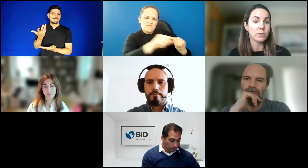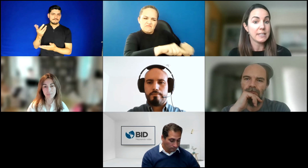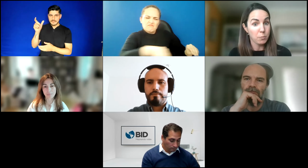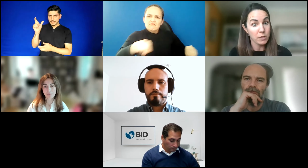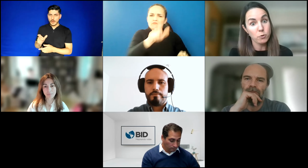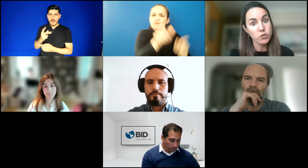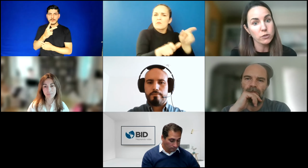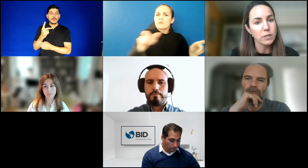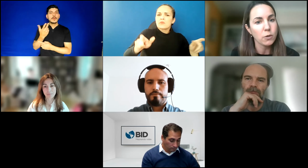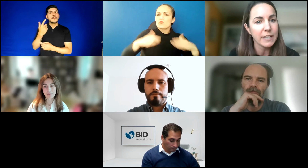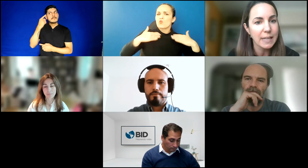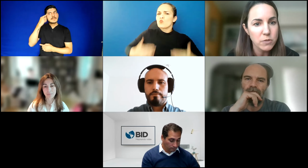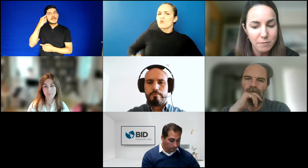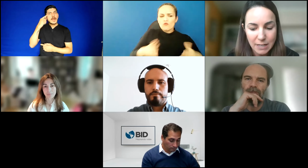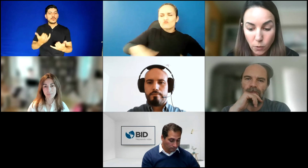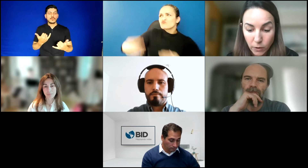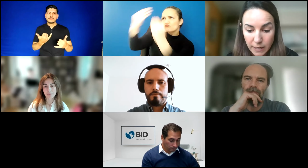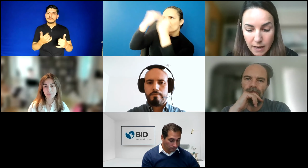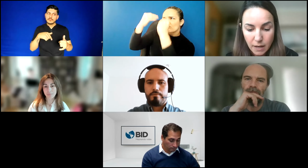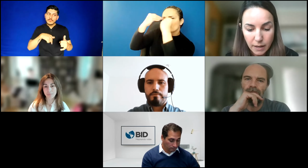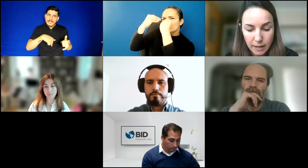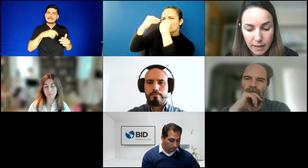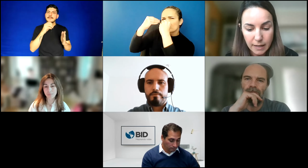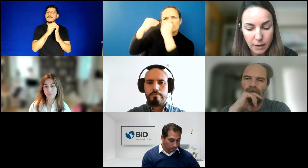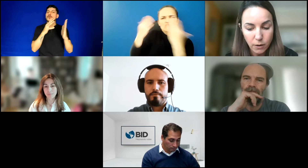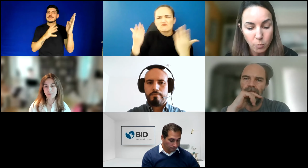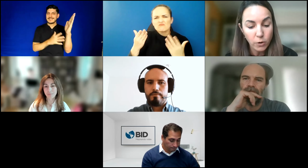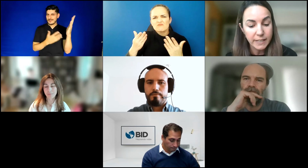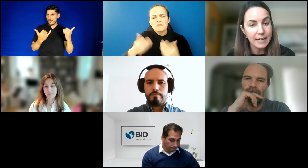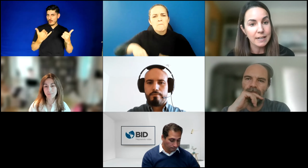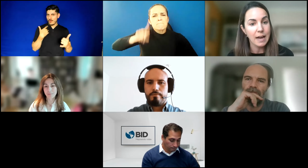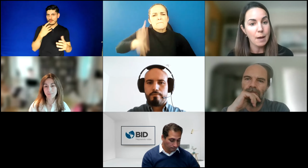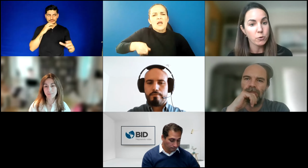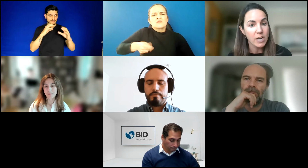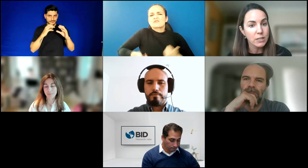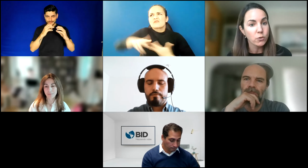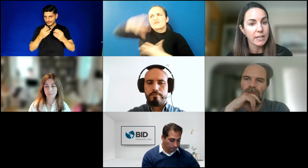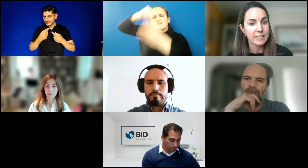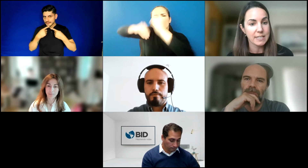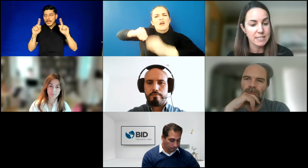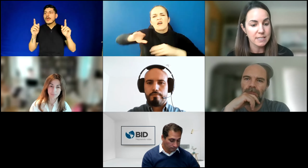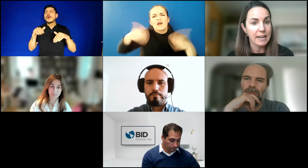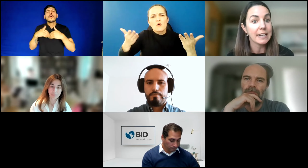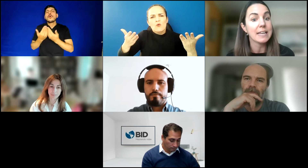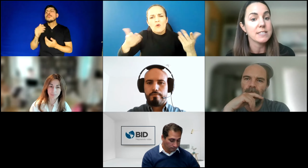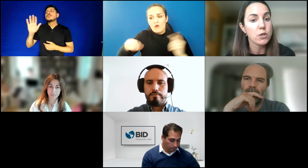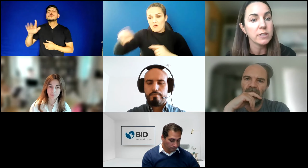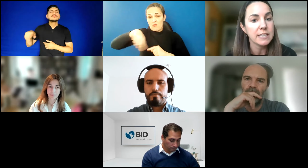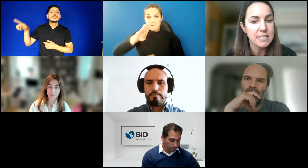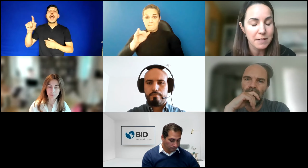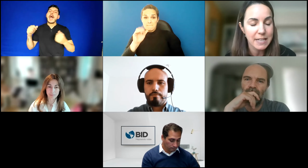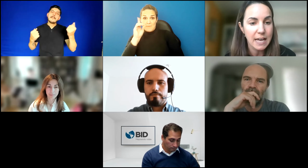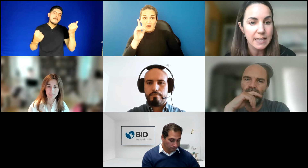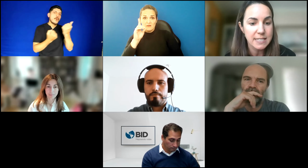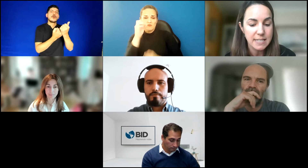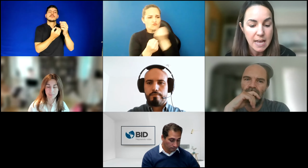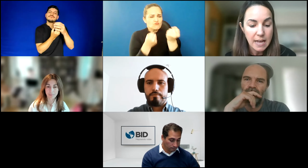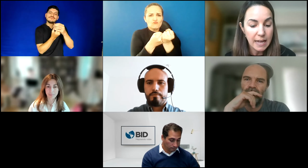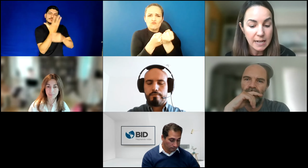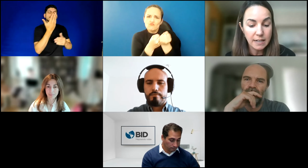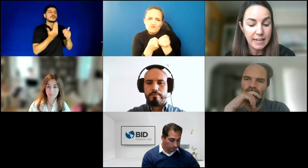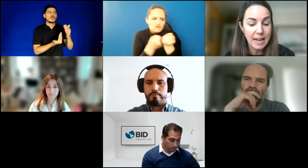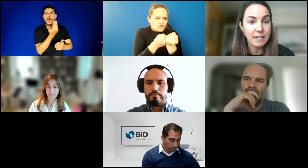that the 2021 or the 21st century citizen needs to have. How are you supporting the